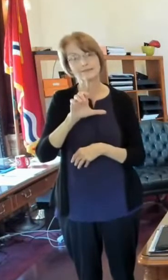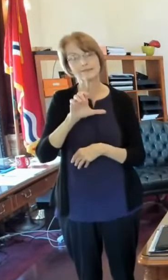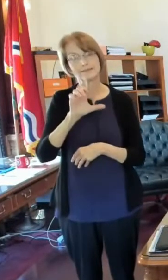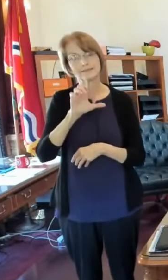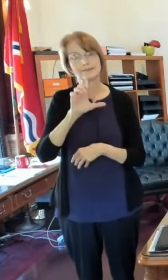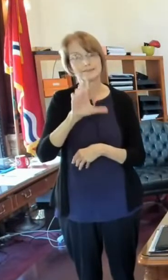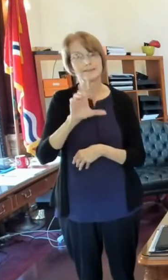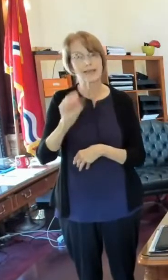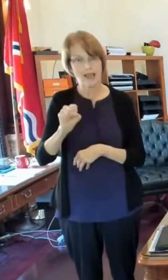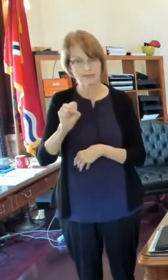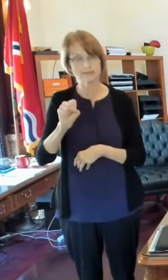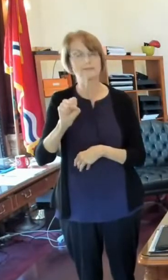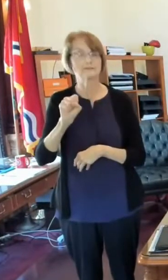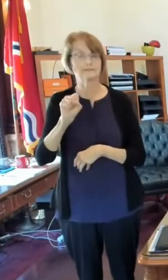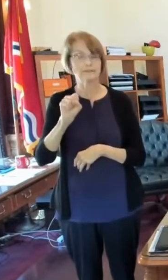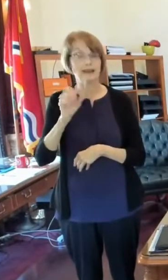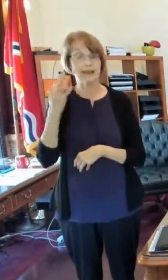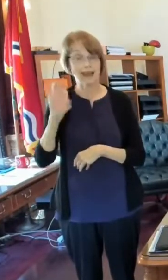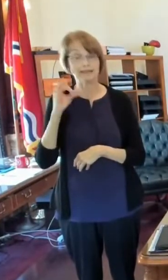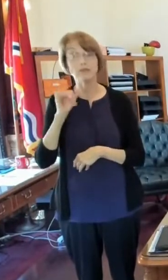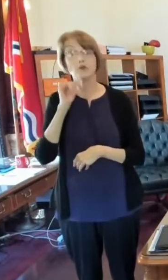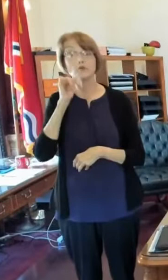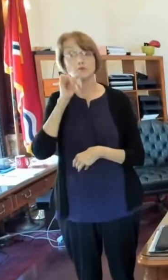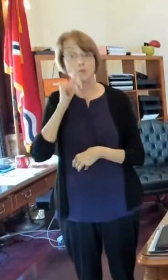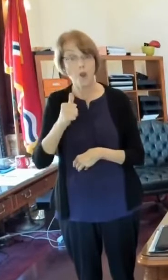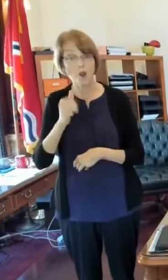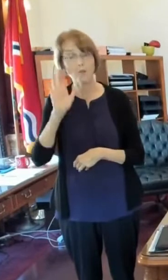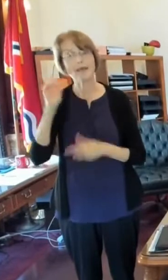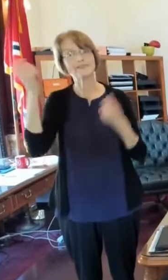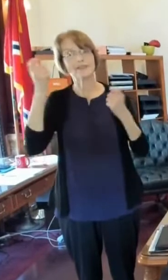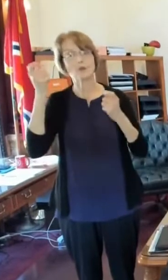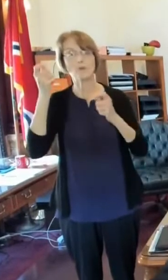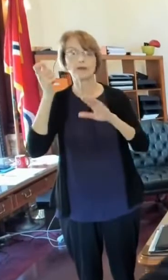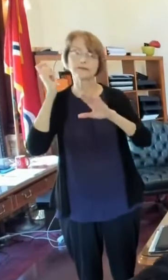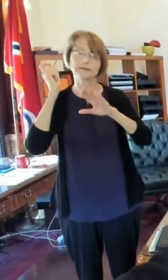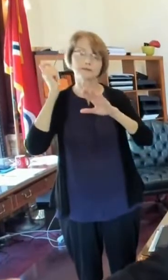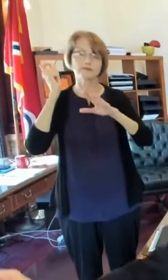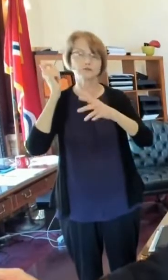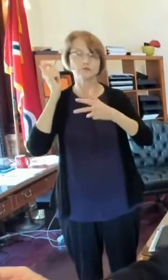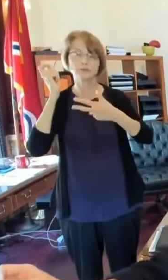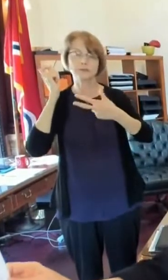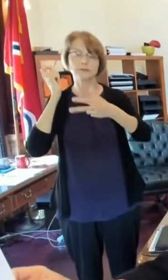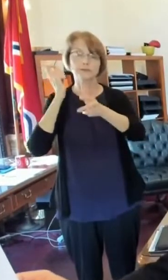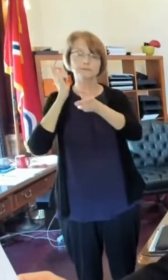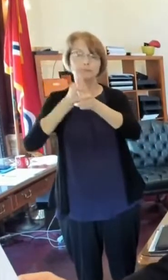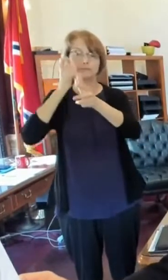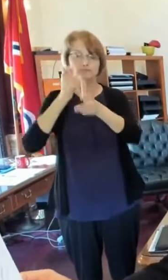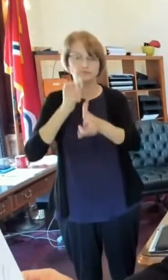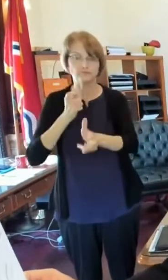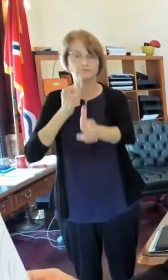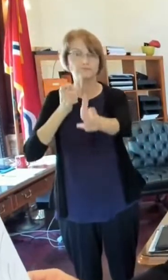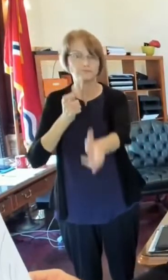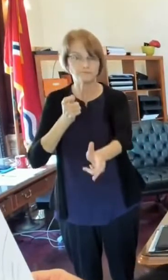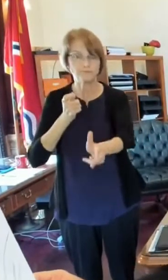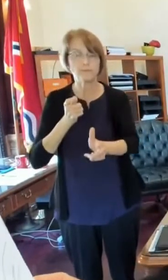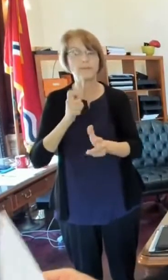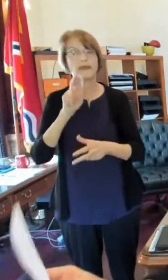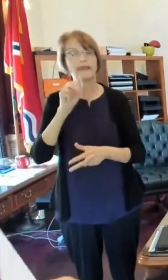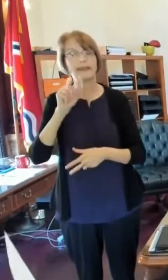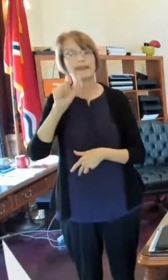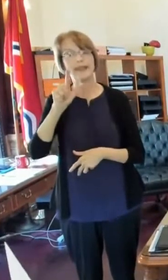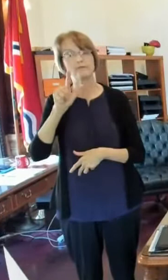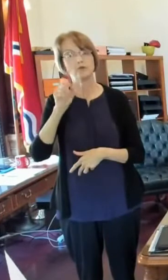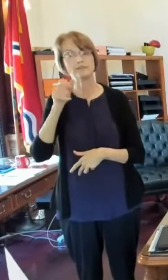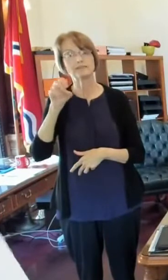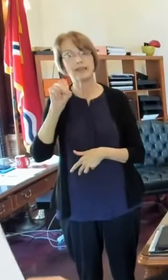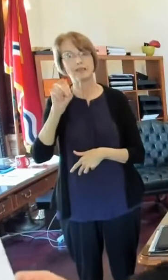It's going to be commissioned tomorrow. It's going to be commissioned at Naval Station Mayport, which